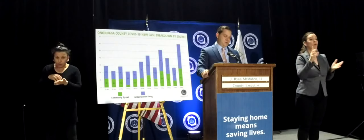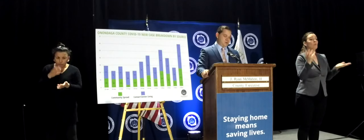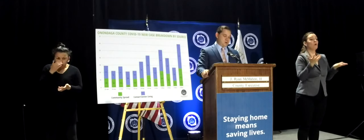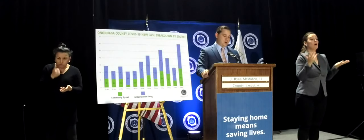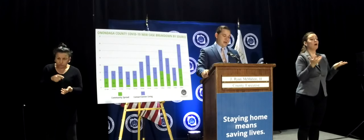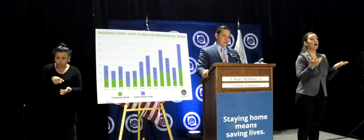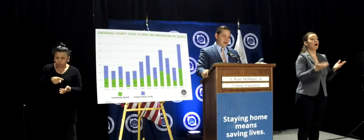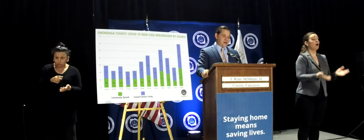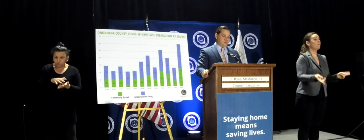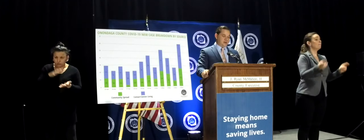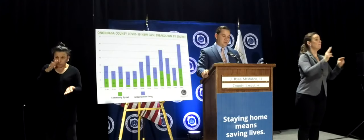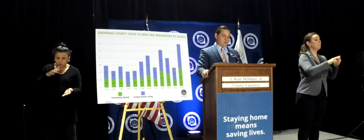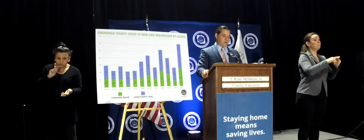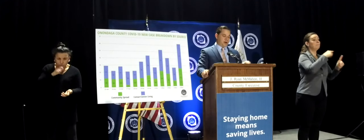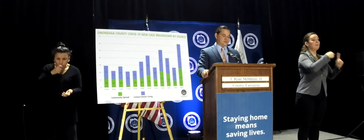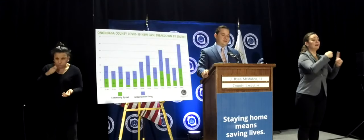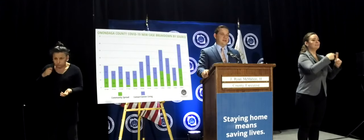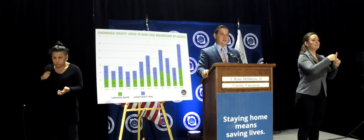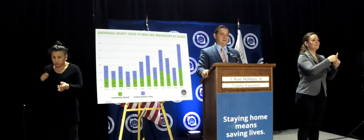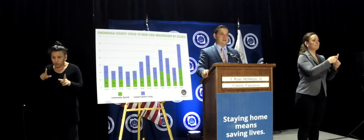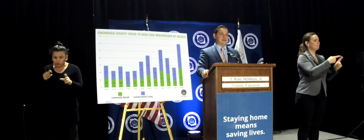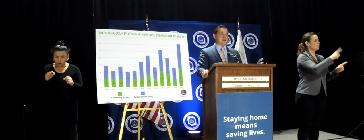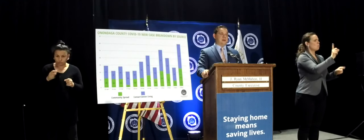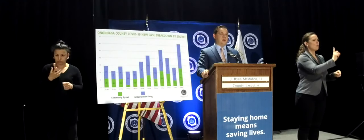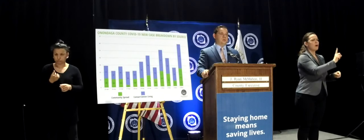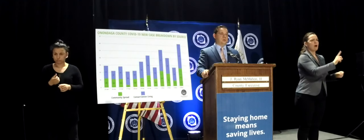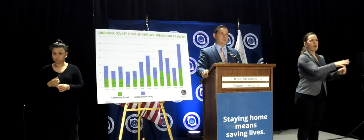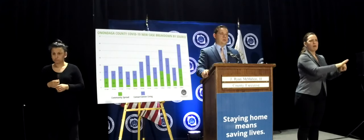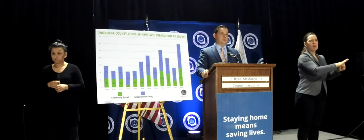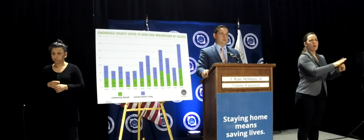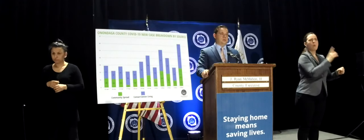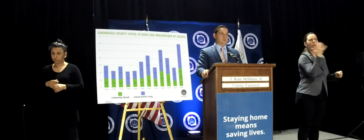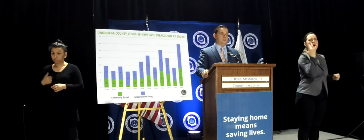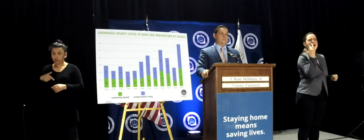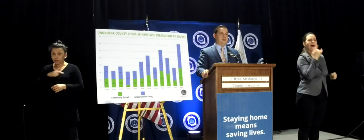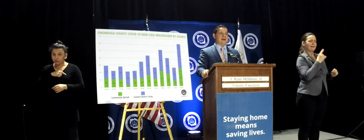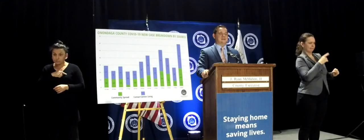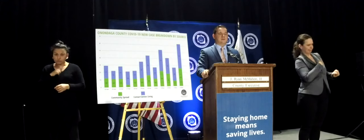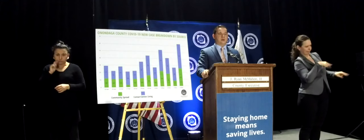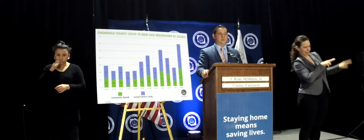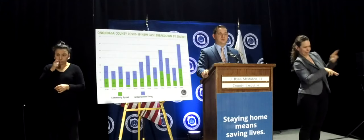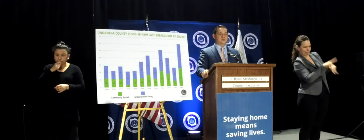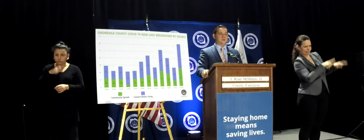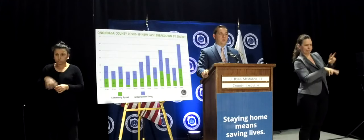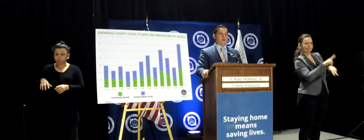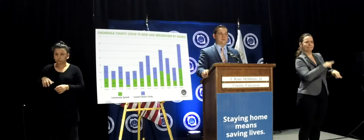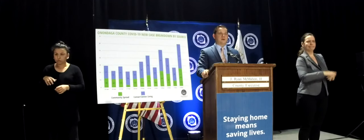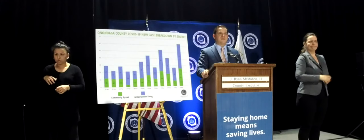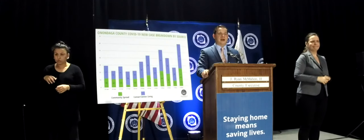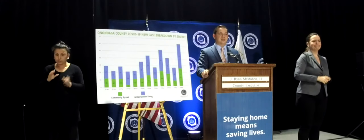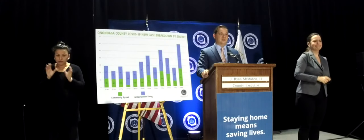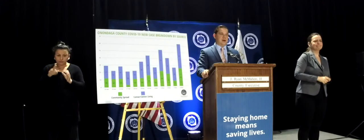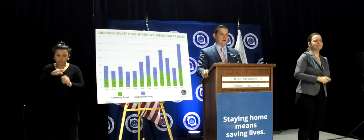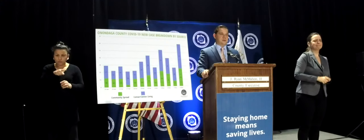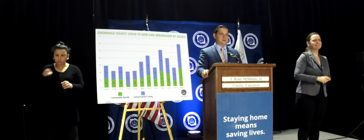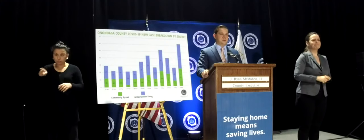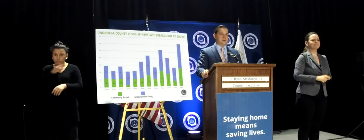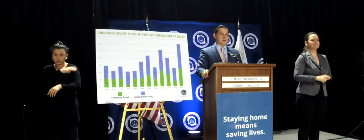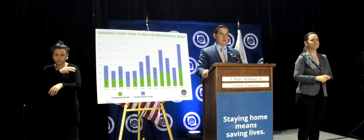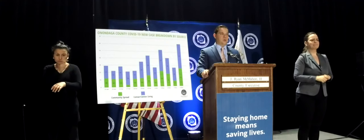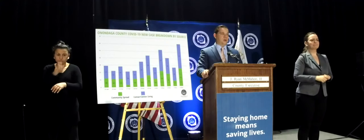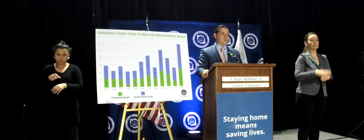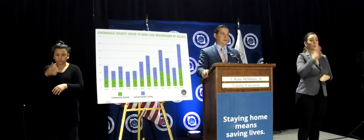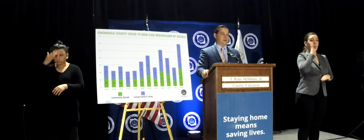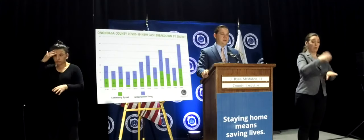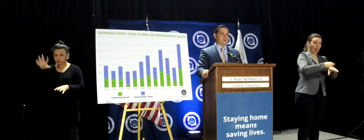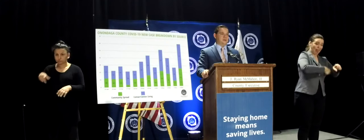testing. Again, the idea being about proactive testing is it's not about positive numbers anymore. It's about finding the virus